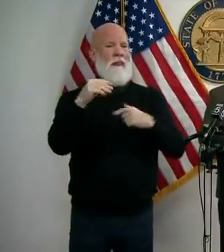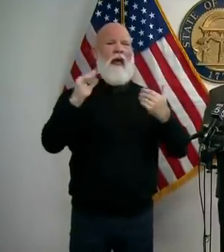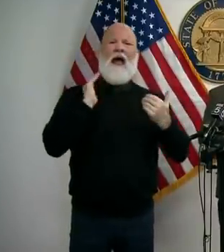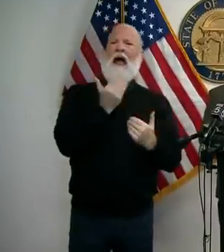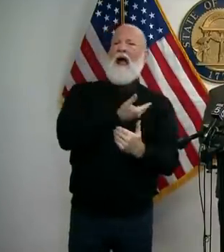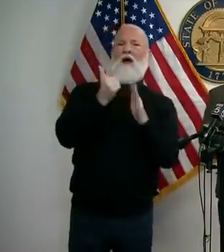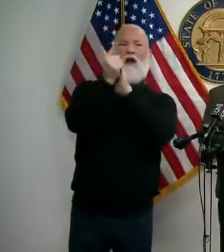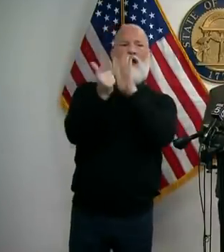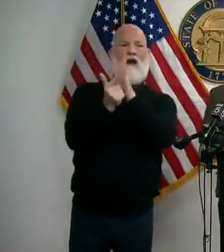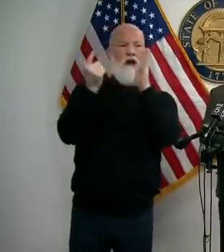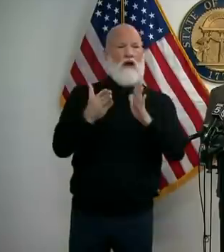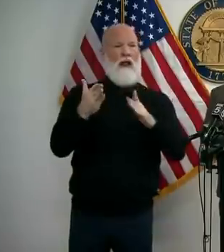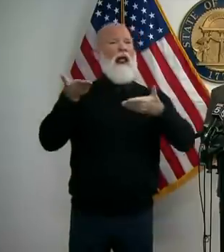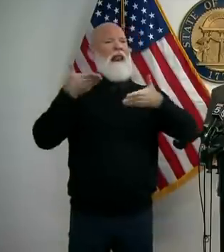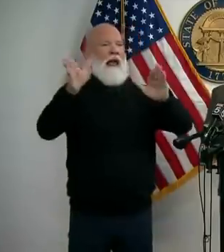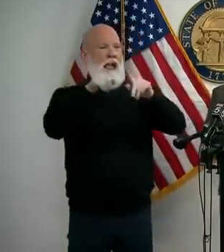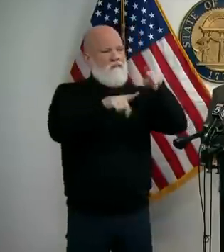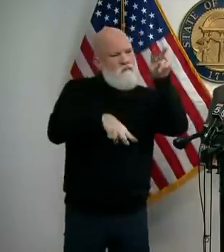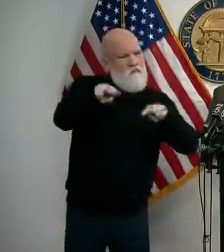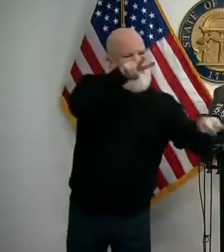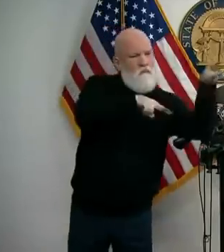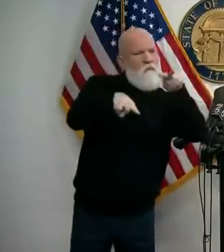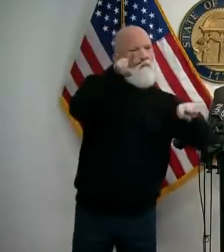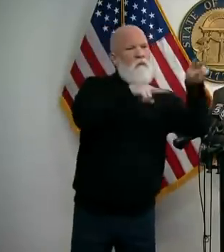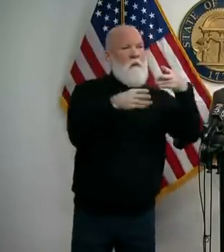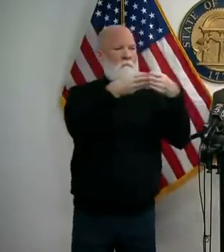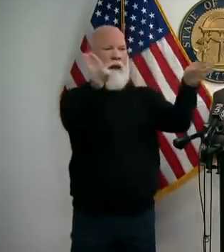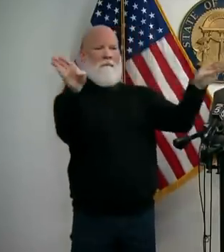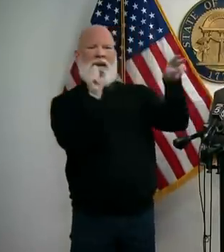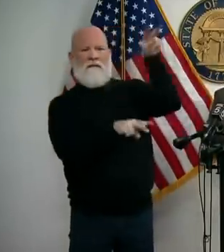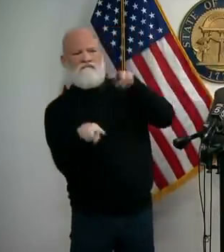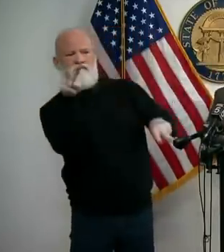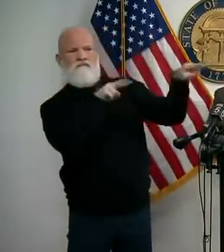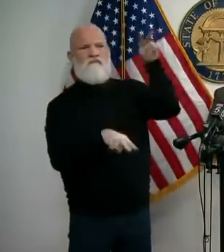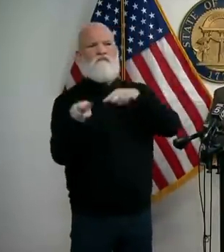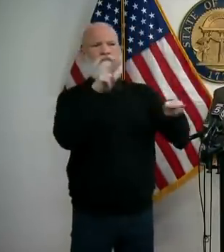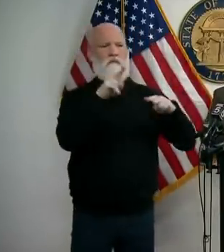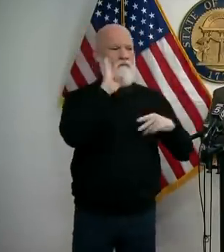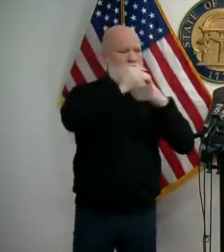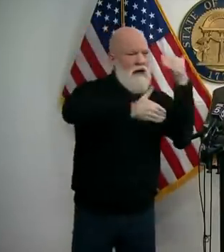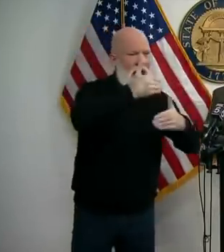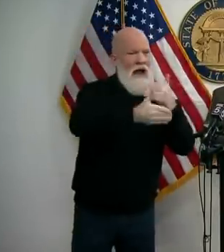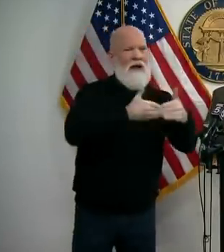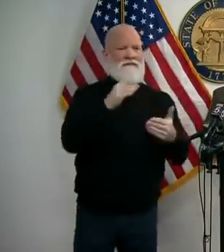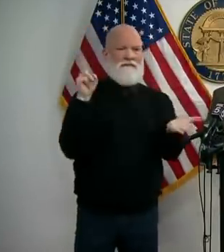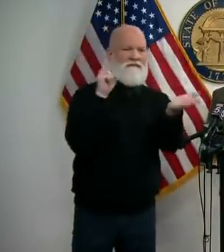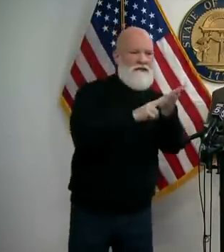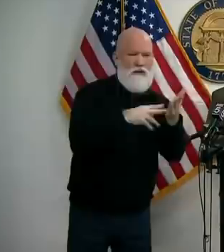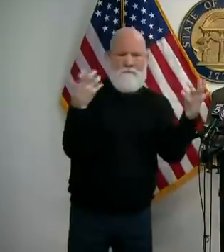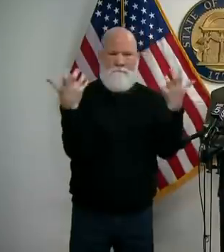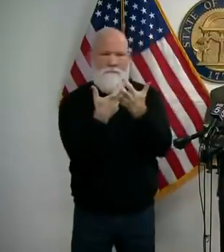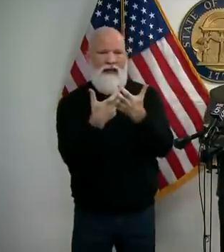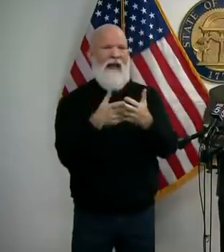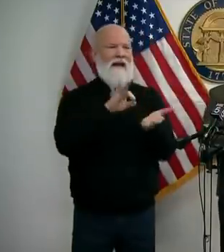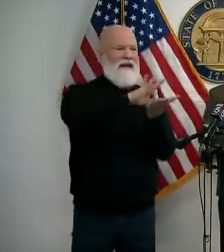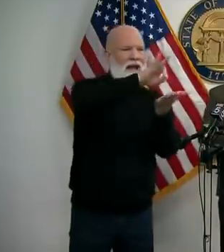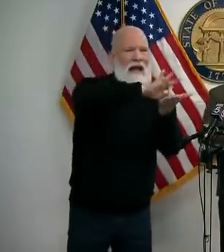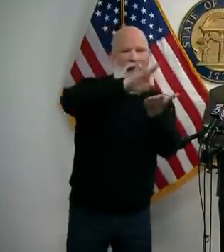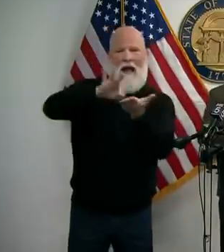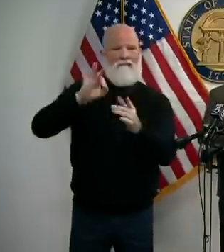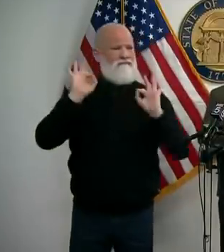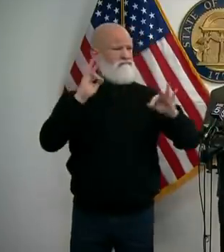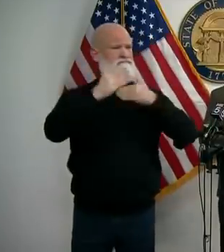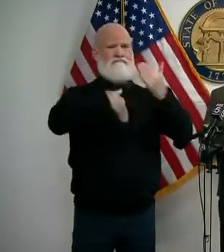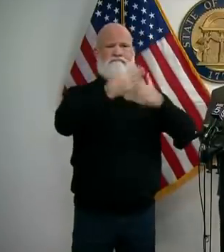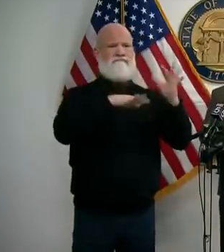allow monitors and the public to view the voting process, and that includes signature match, that includes counting, that includes all of that.